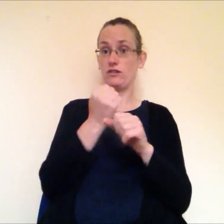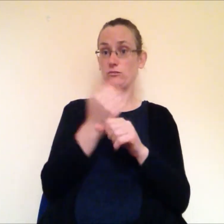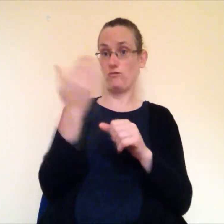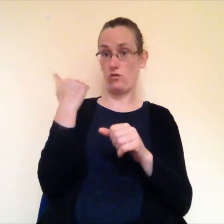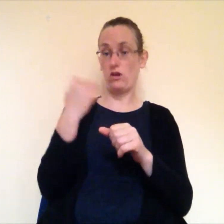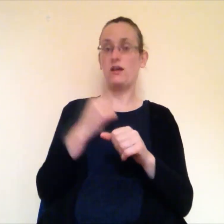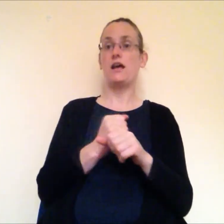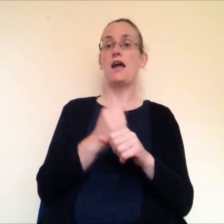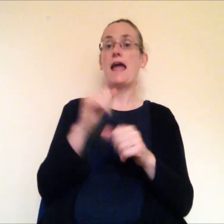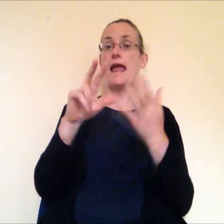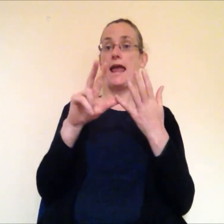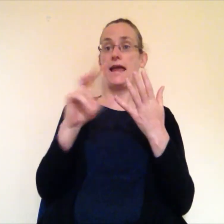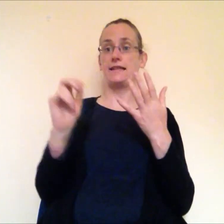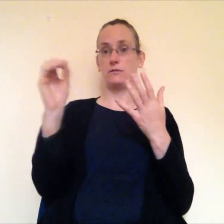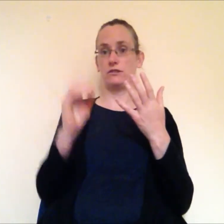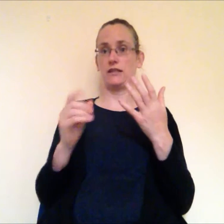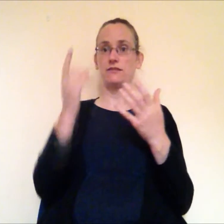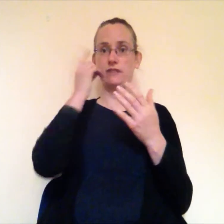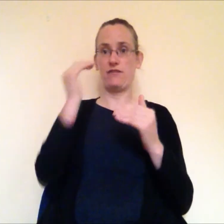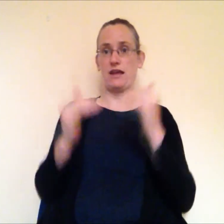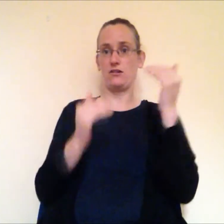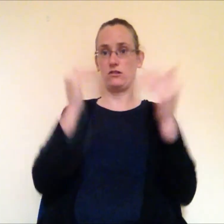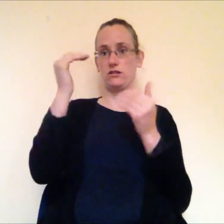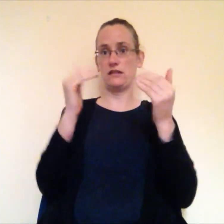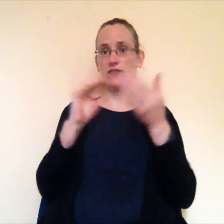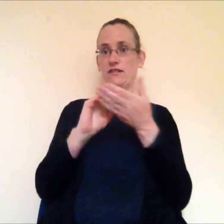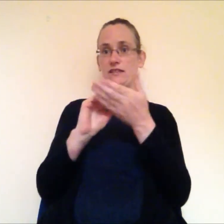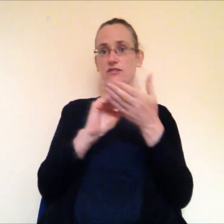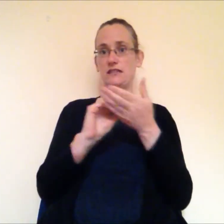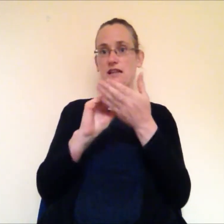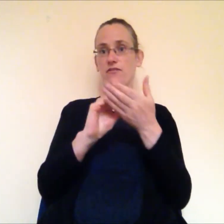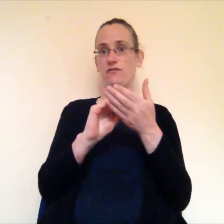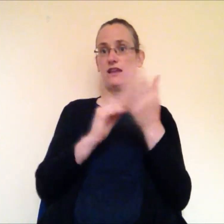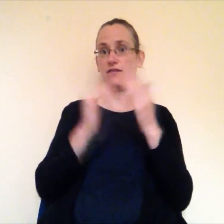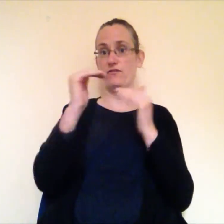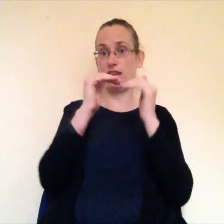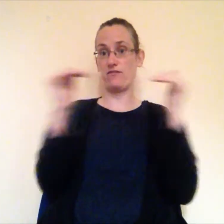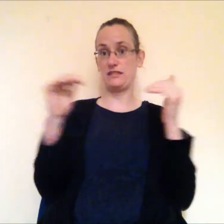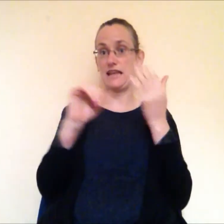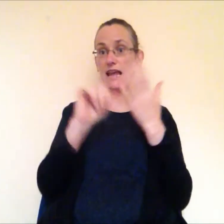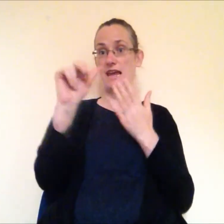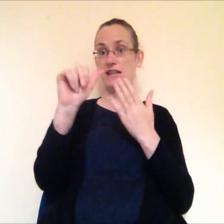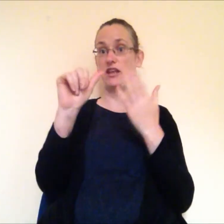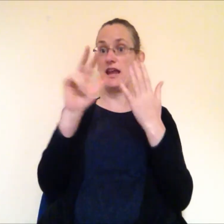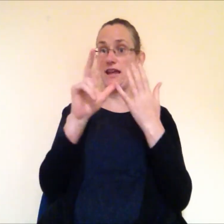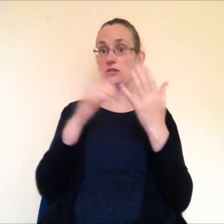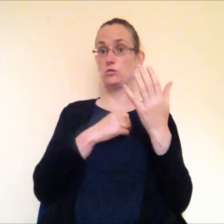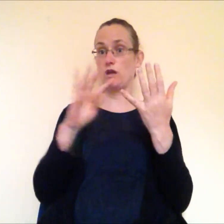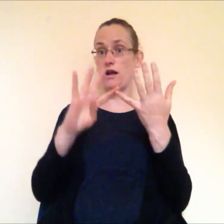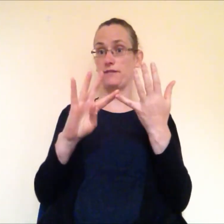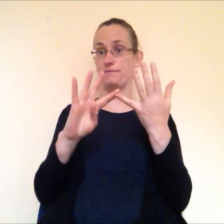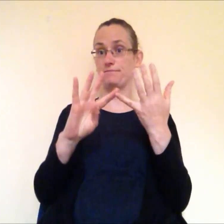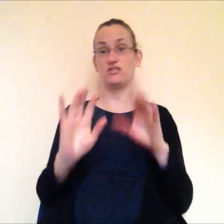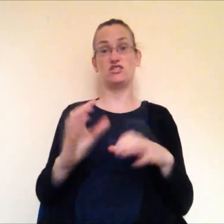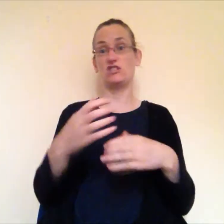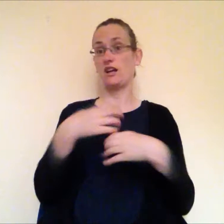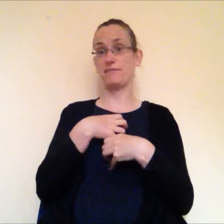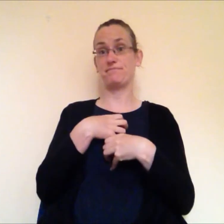80% of deaf adults have literacy levels of 8 to 9. That's shocking, actually. I have to say. Shocking. And we see that all of the